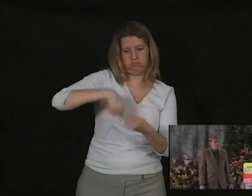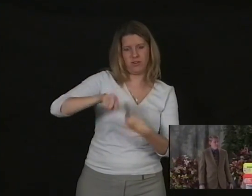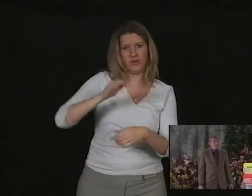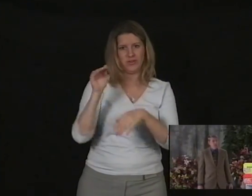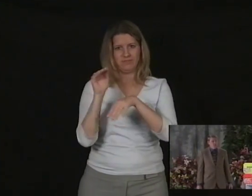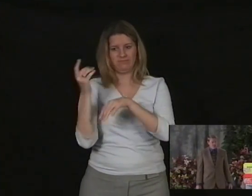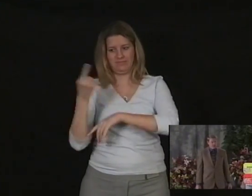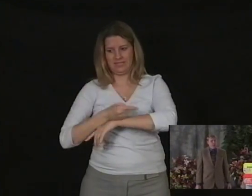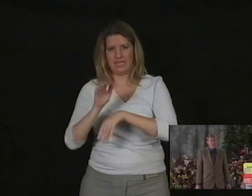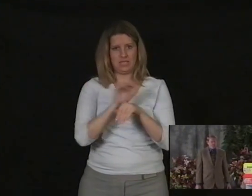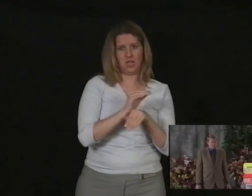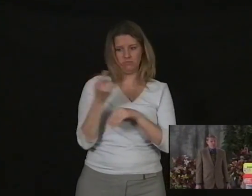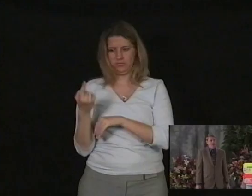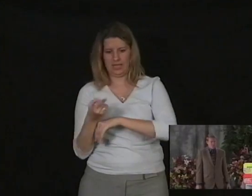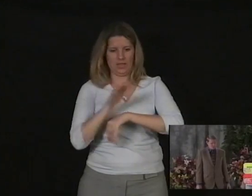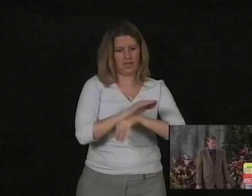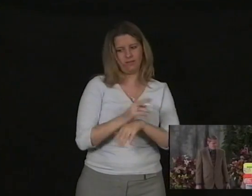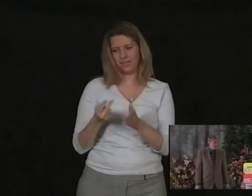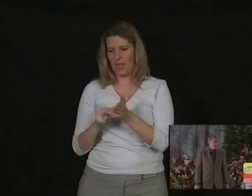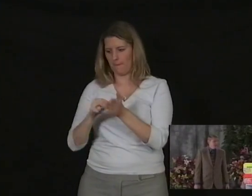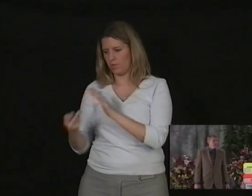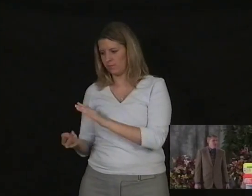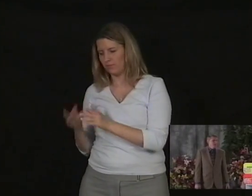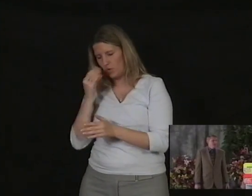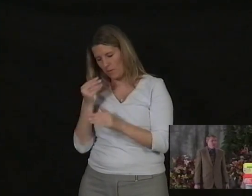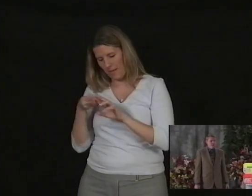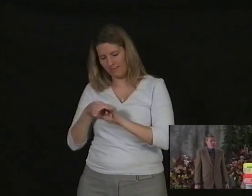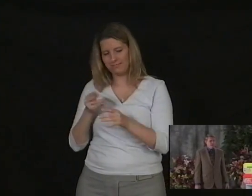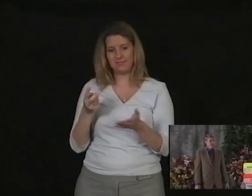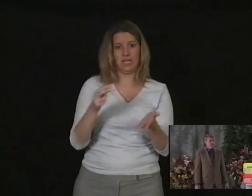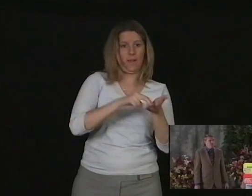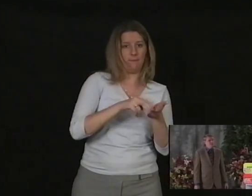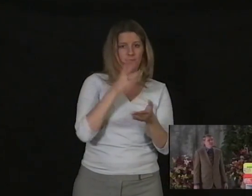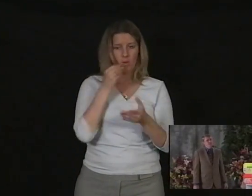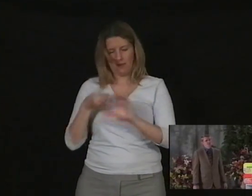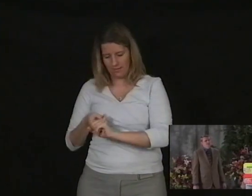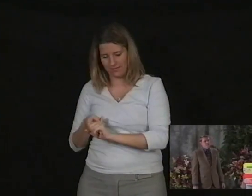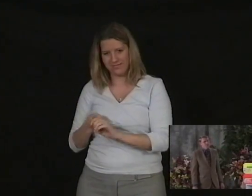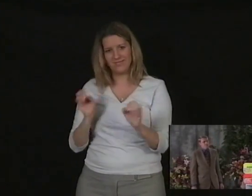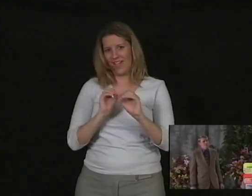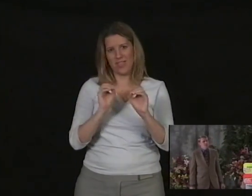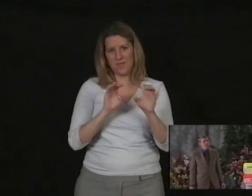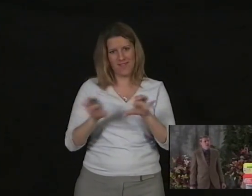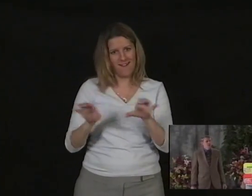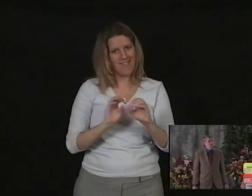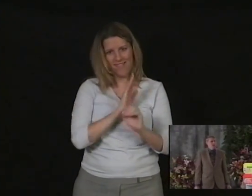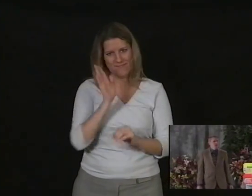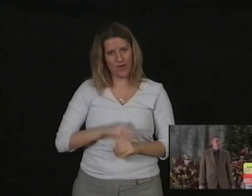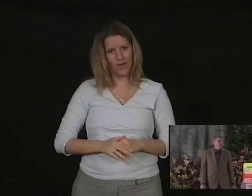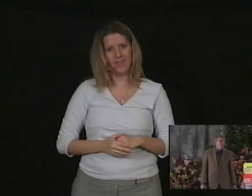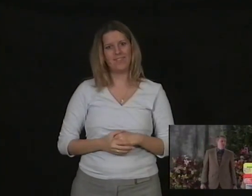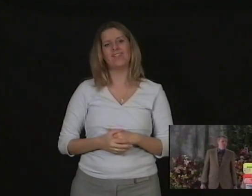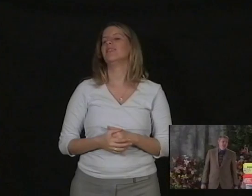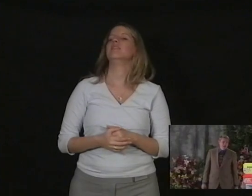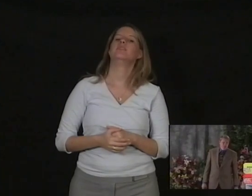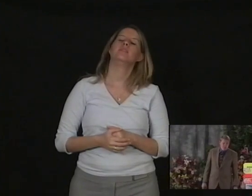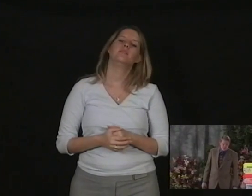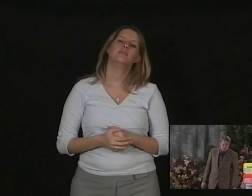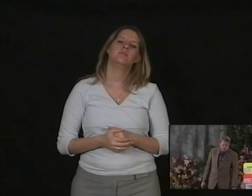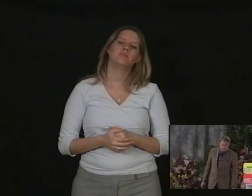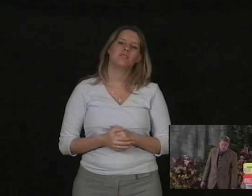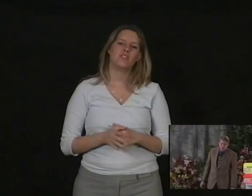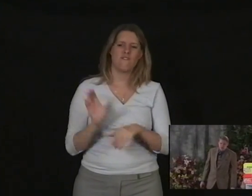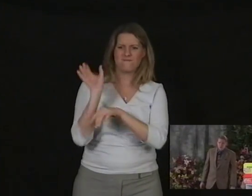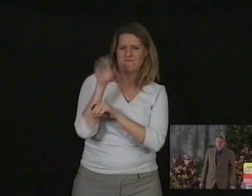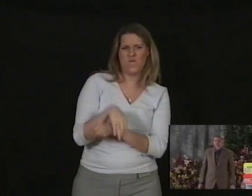quick. Get up, go to bed, get up, go to bed, get up, go to bed. You never get nothing done. The centrifugal force would have been